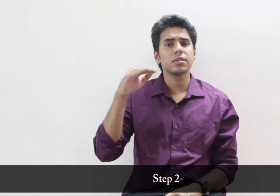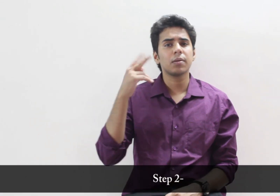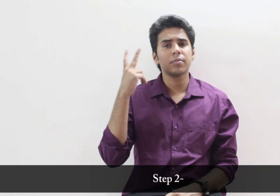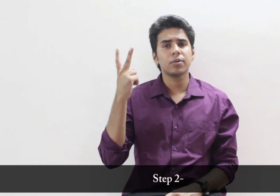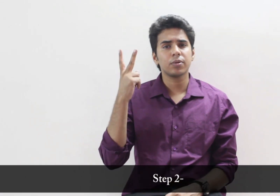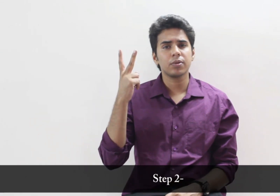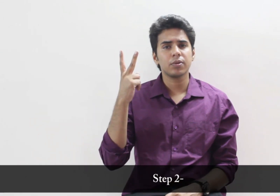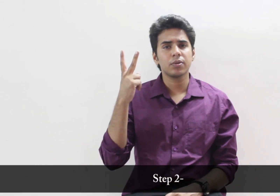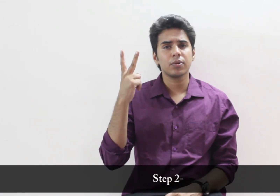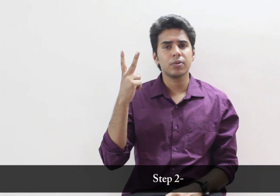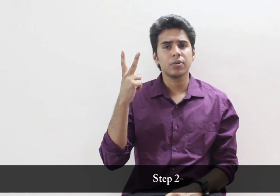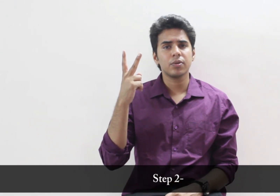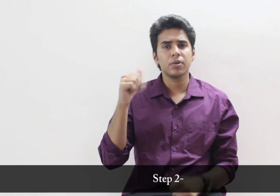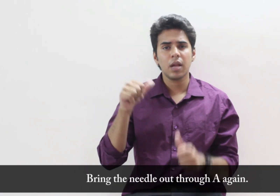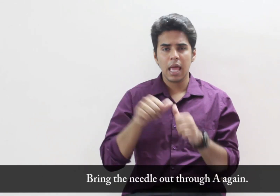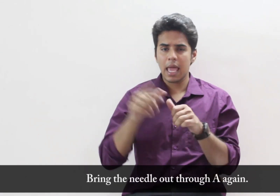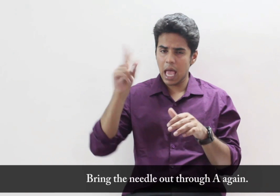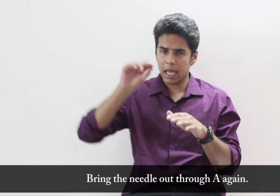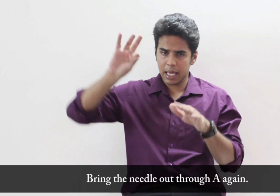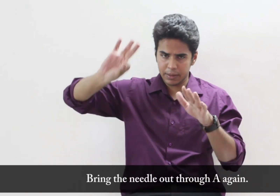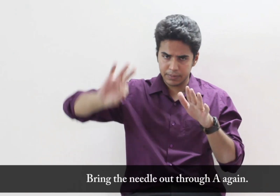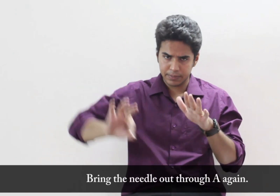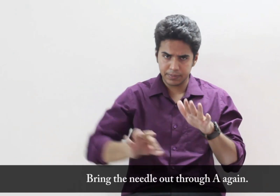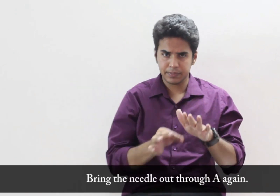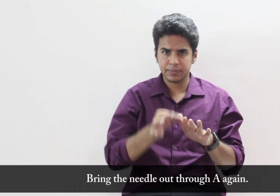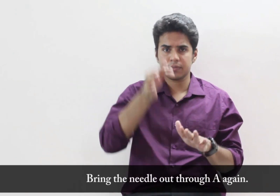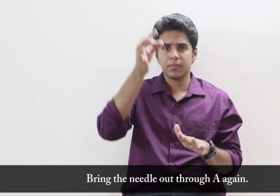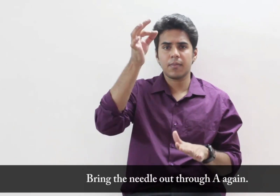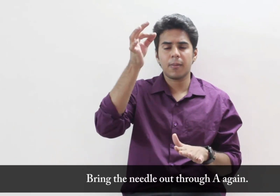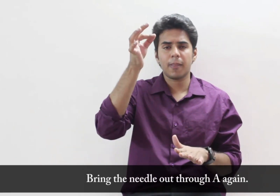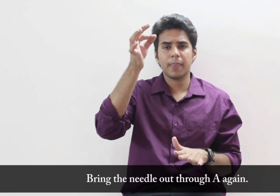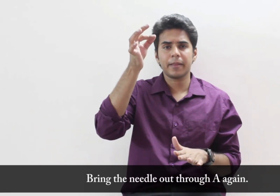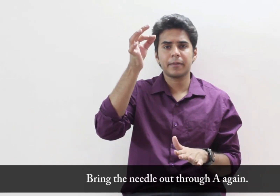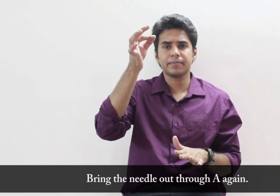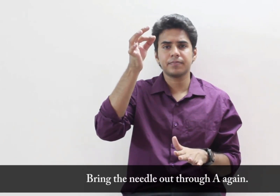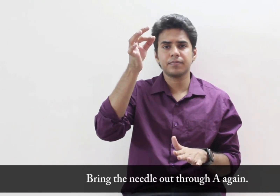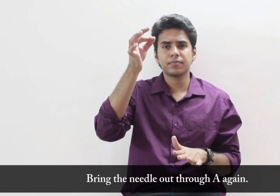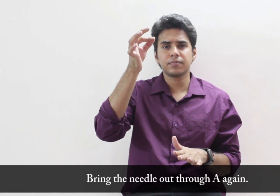Step 2. Bring the needle out through A again.